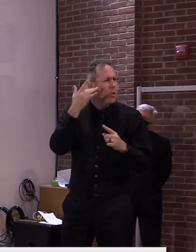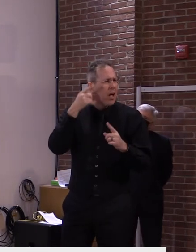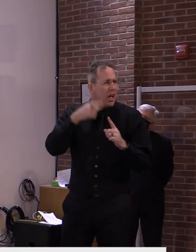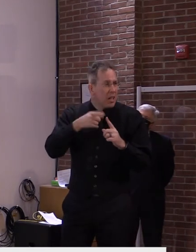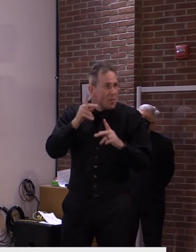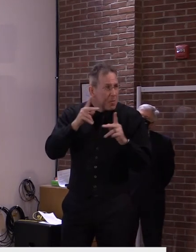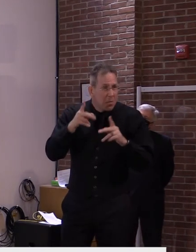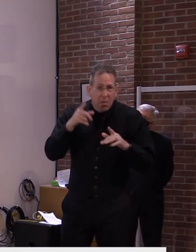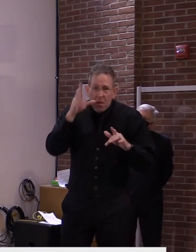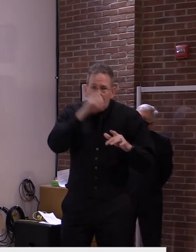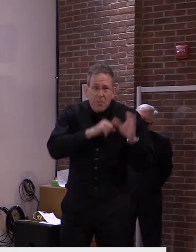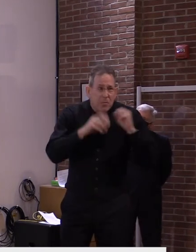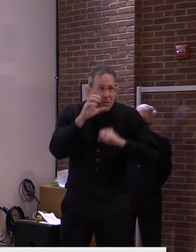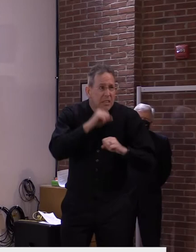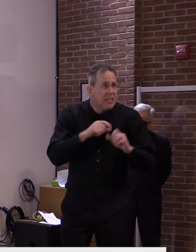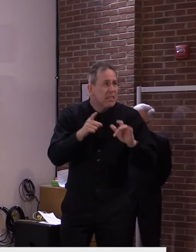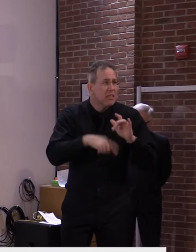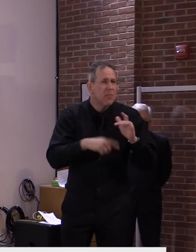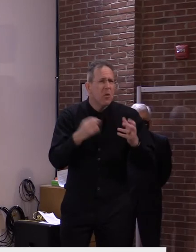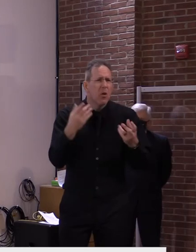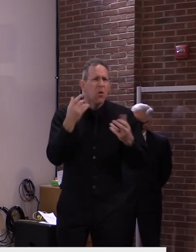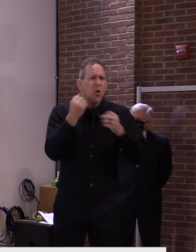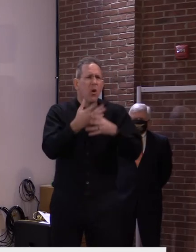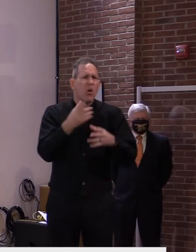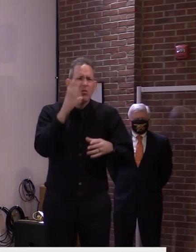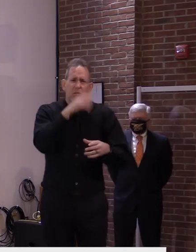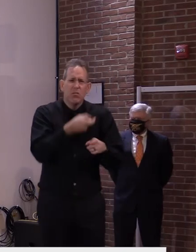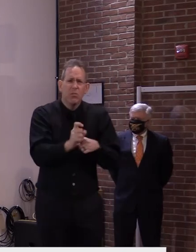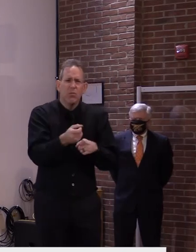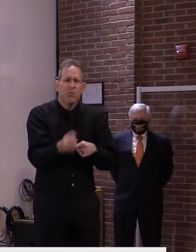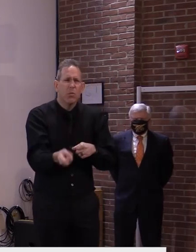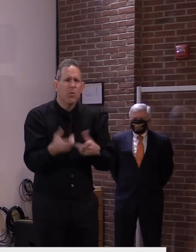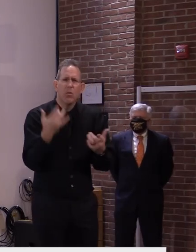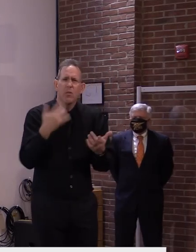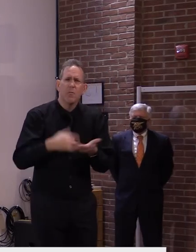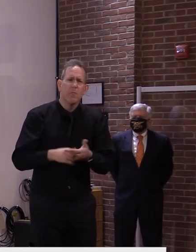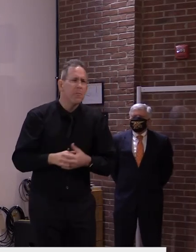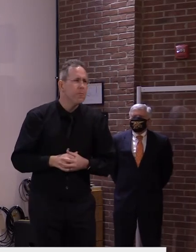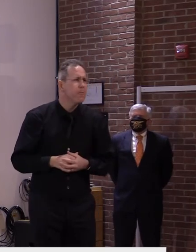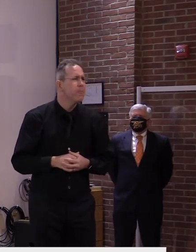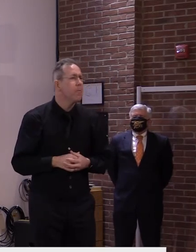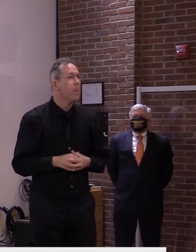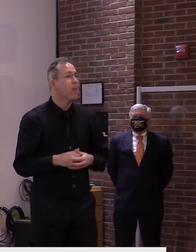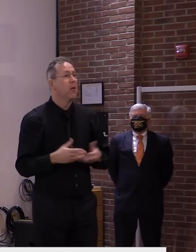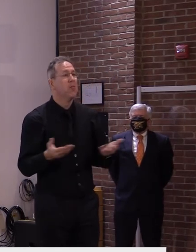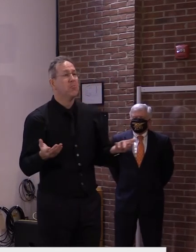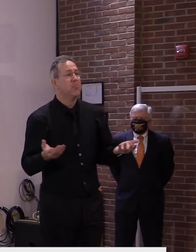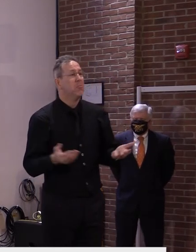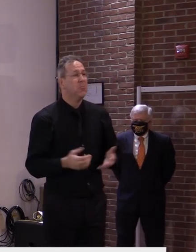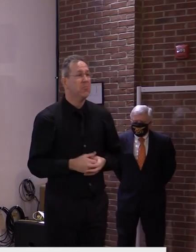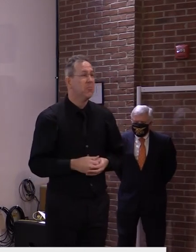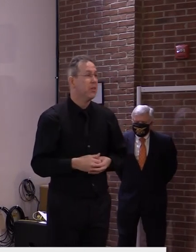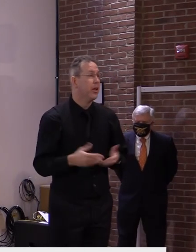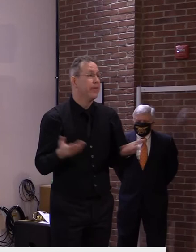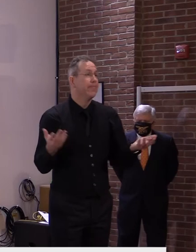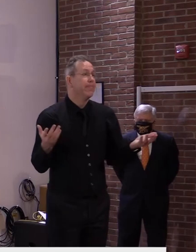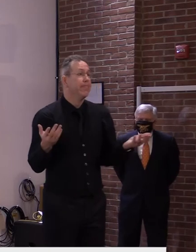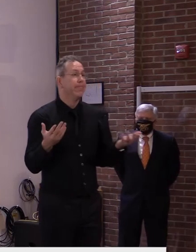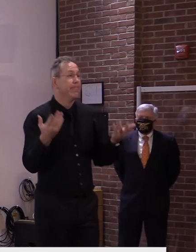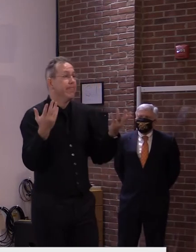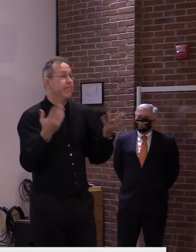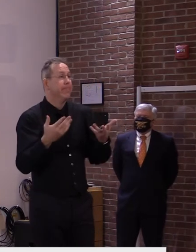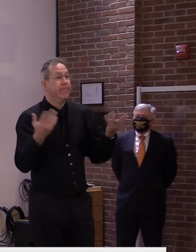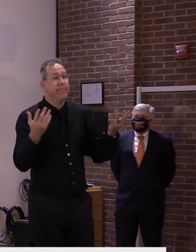don't have any insight into that. Secretary Smith, do you? No, neither does Secretary Smith. We can probably characterize